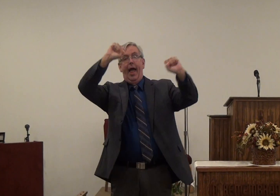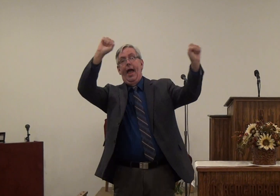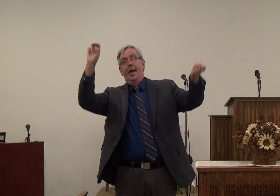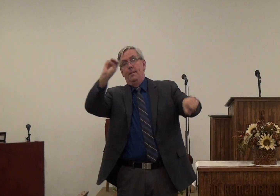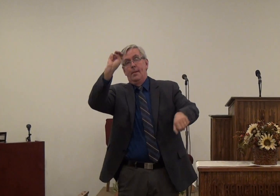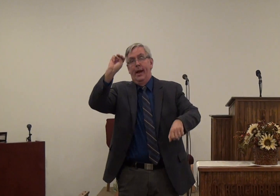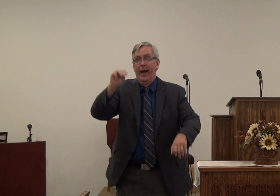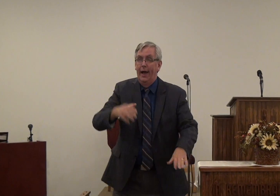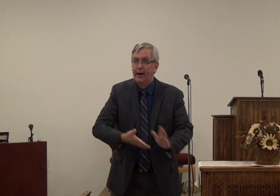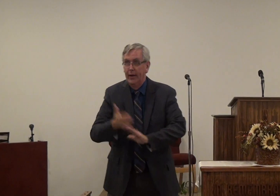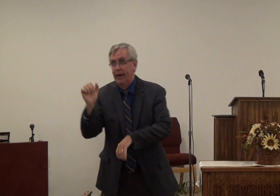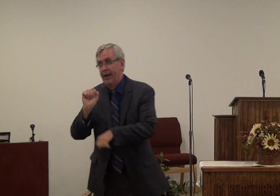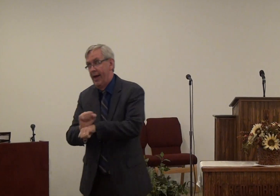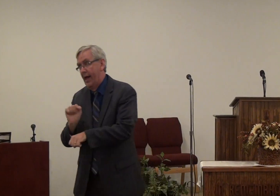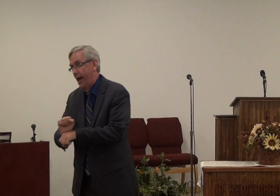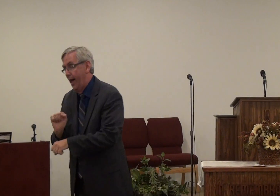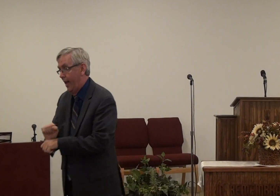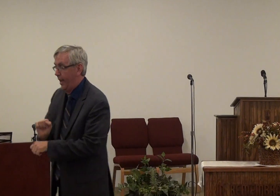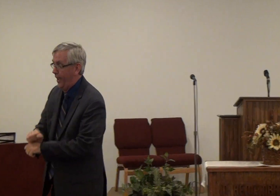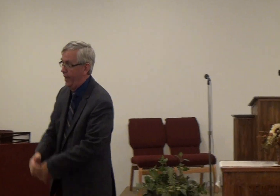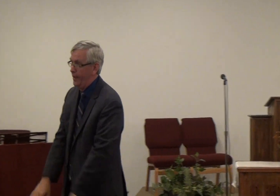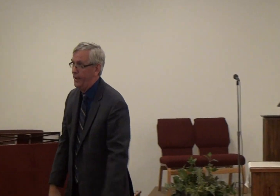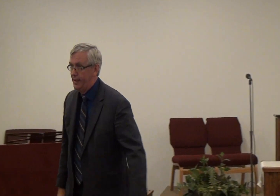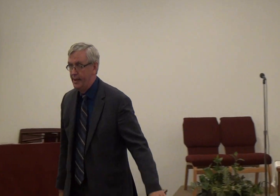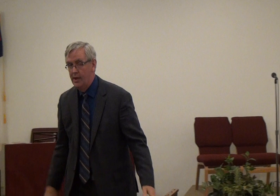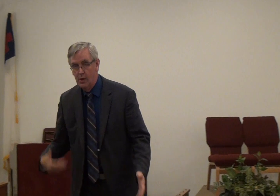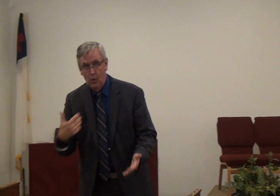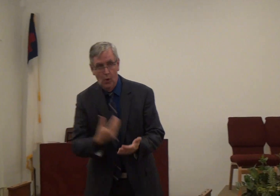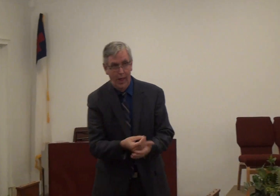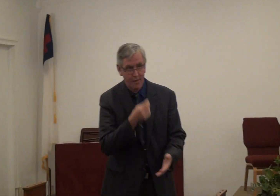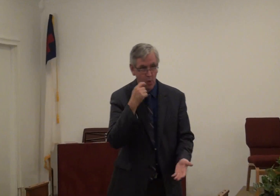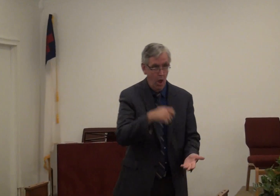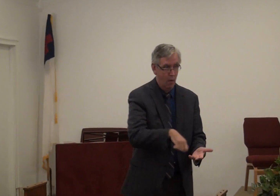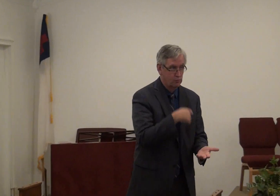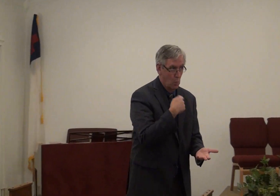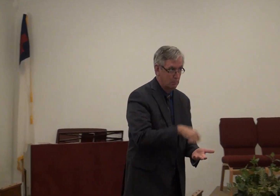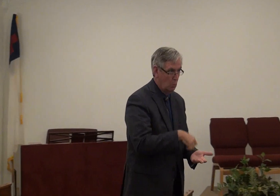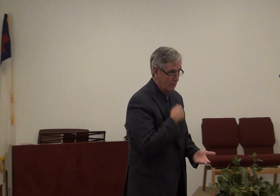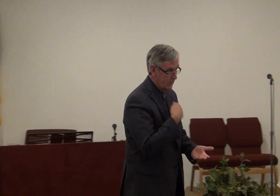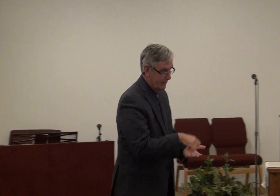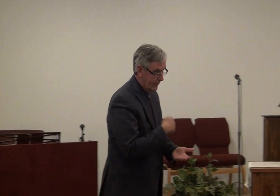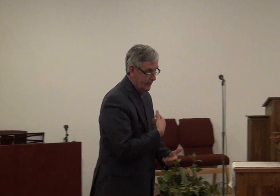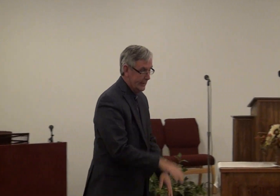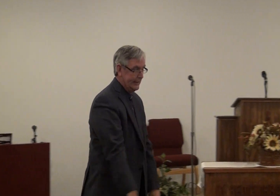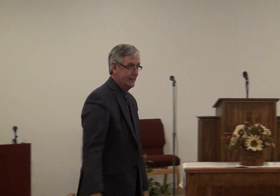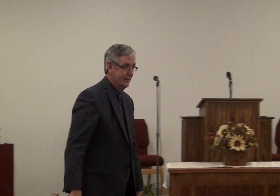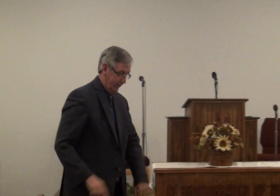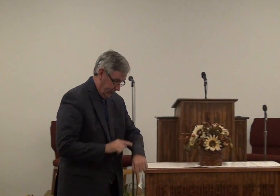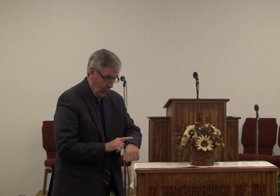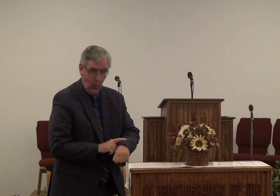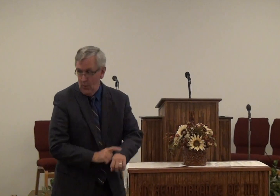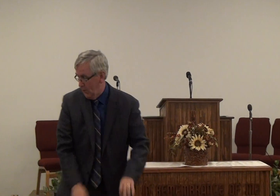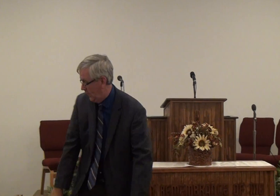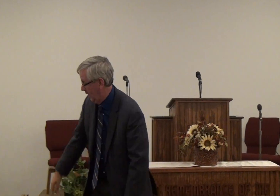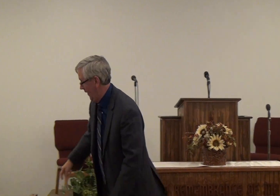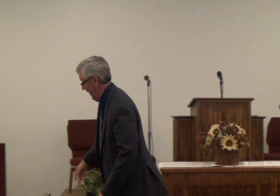And you go to bed, and you get up Monday, and you go to work. You get home, and you eat supper, and then